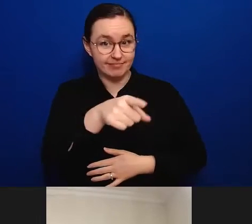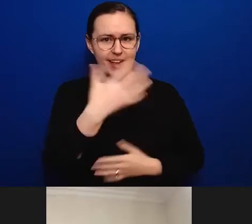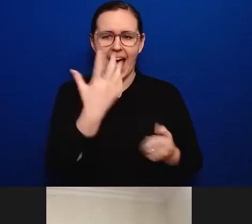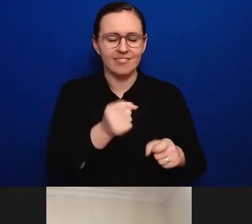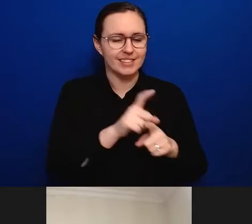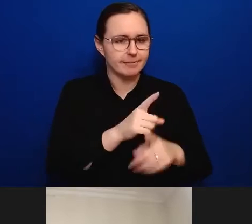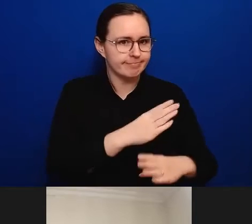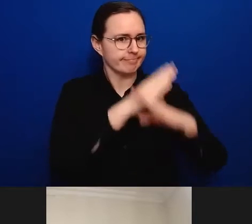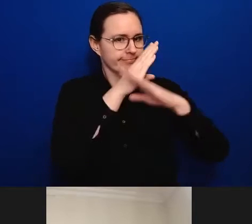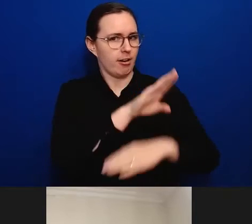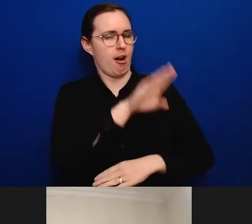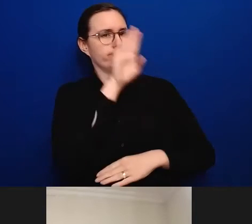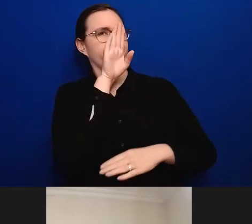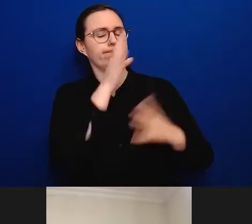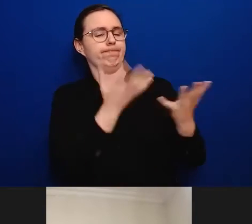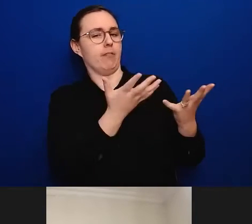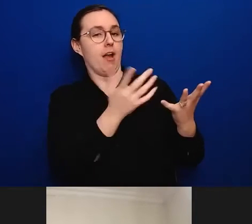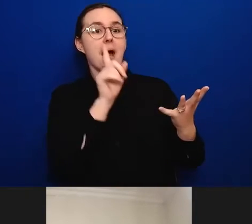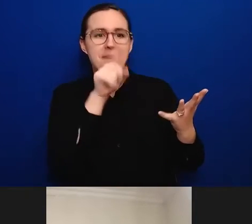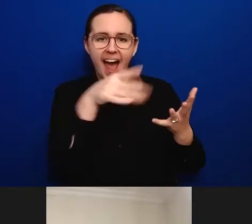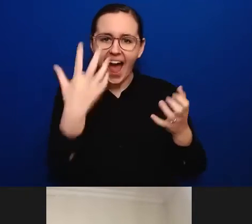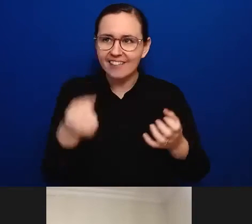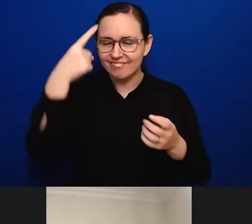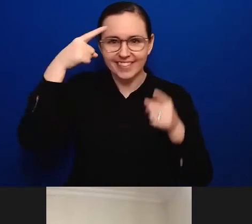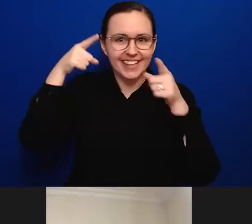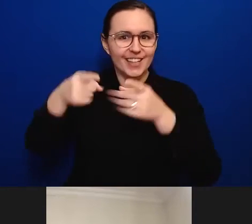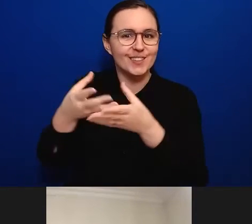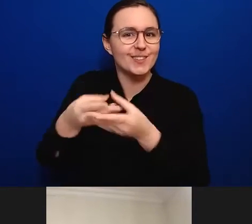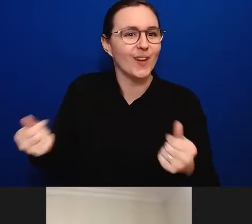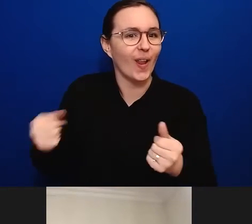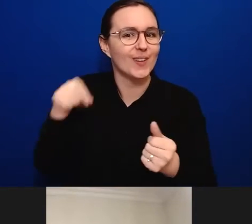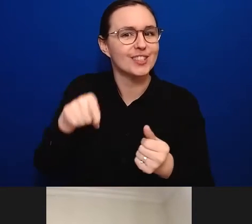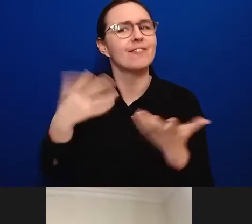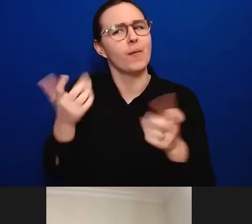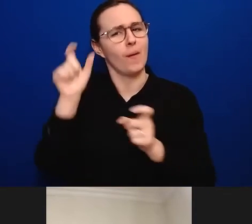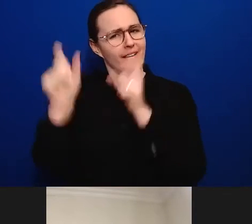with disabilities should offer this space for us to be